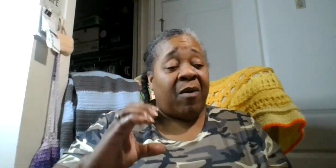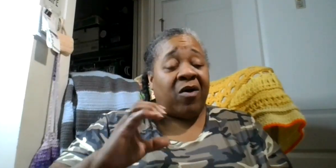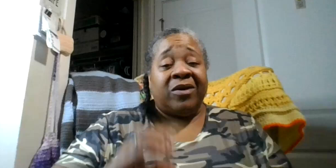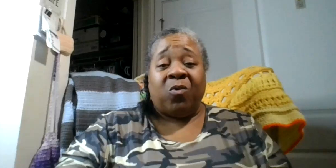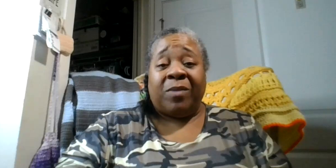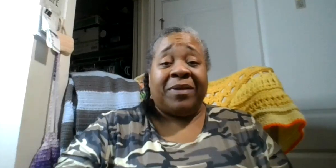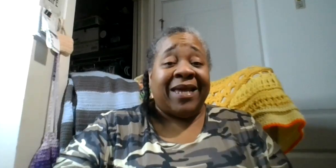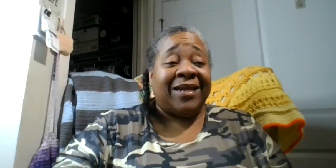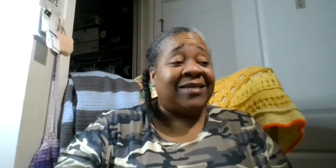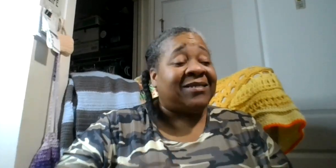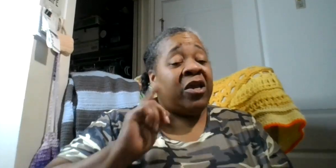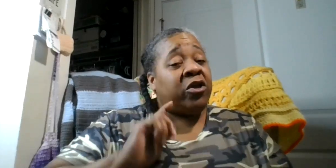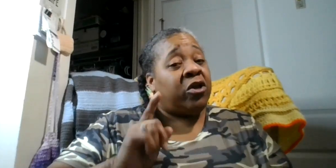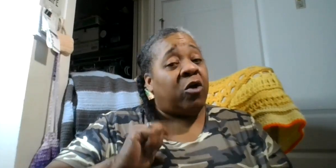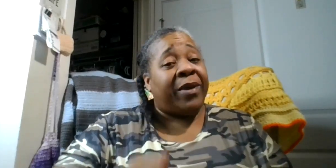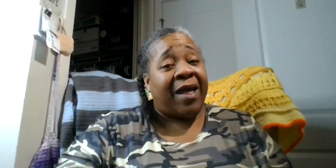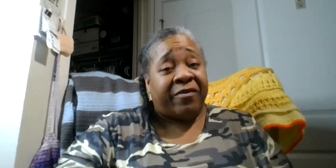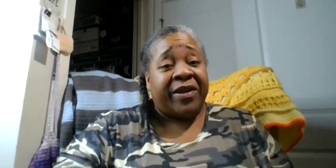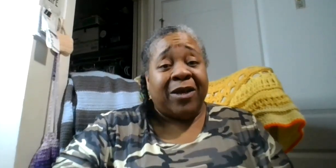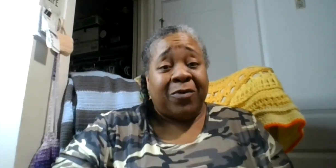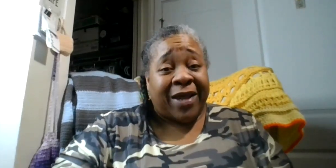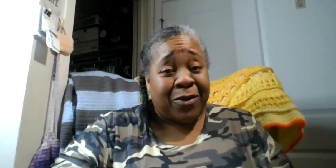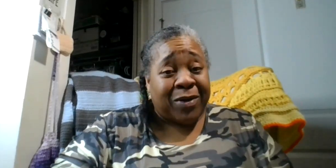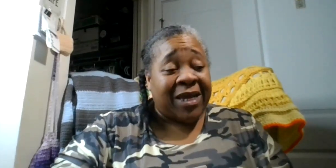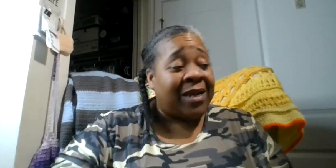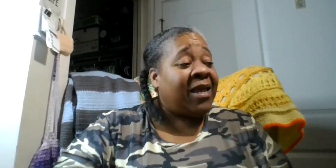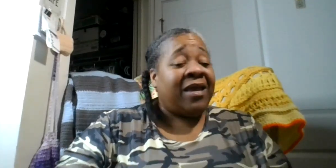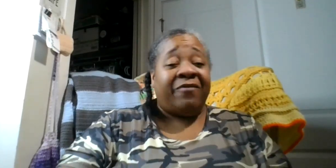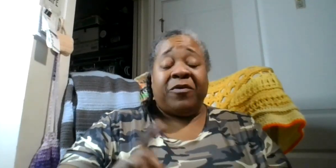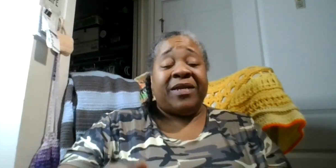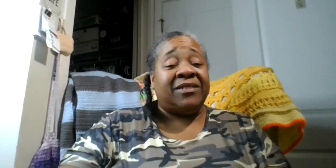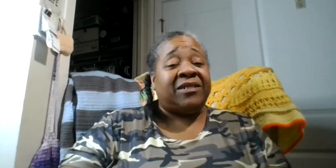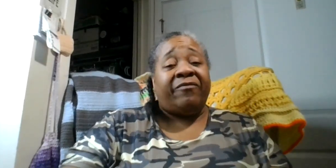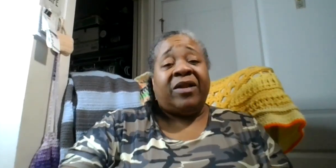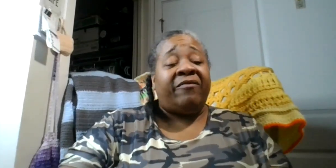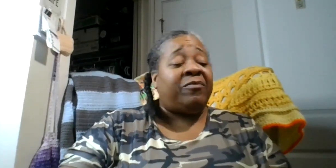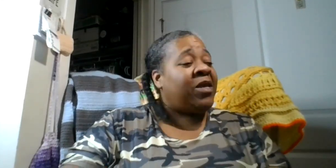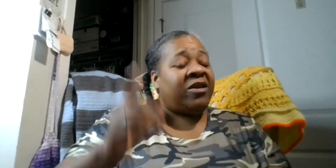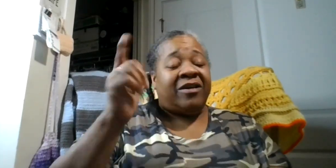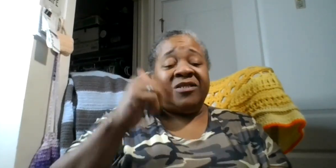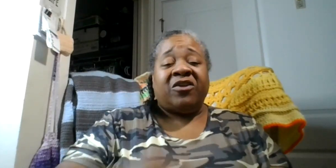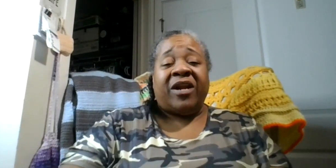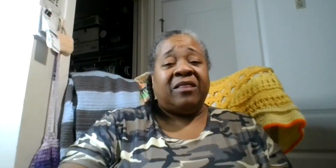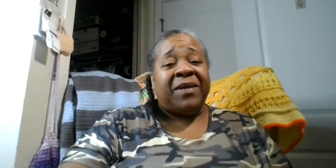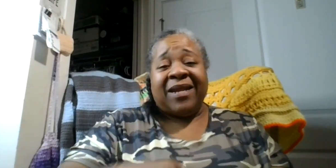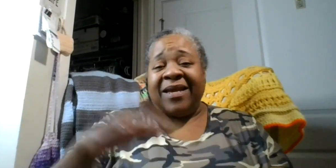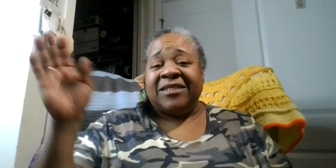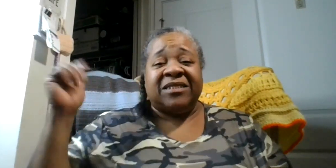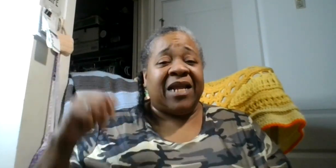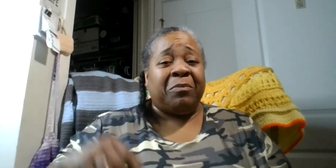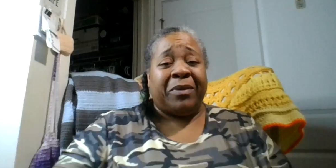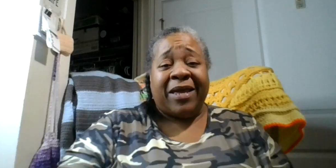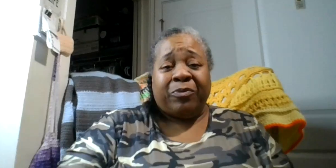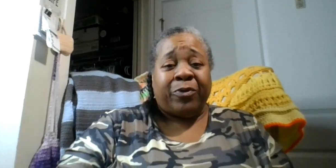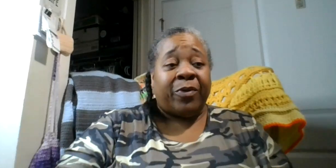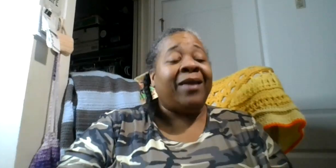all into one playlist. You can go pick out the video that you need. If you need several of them, you can start at the beginning and just let them play through.